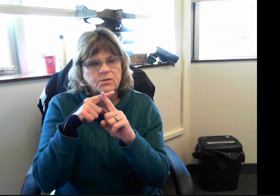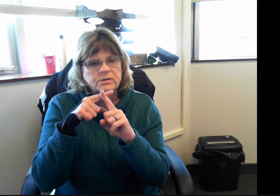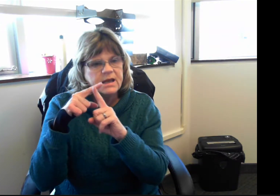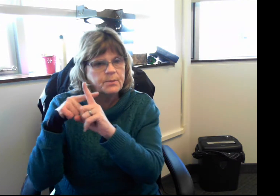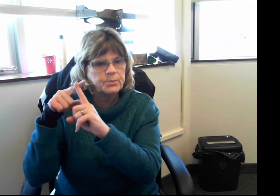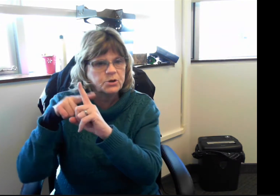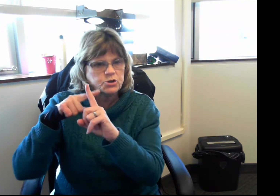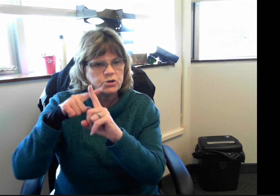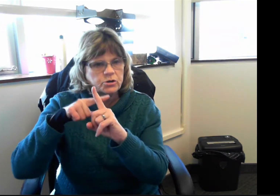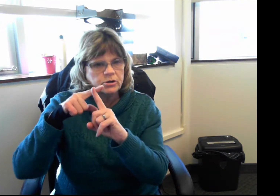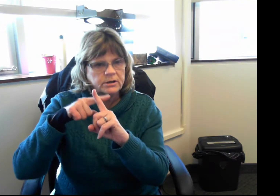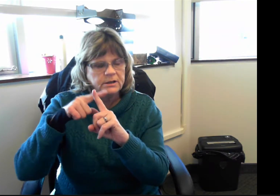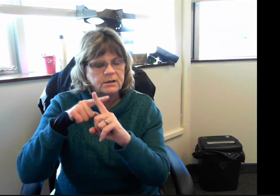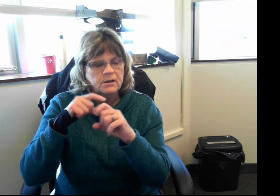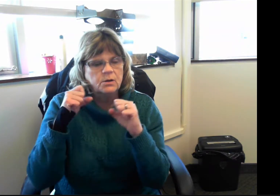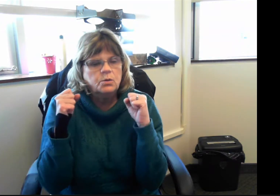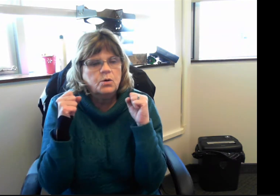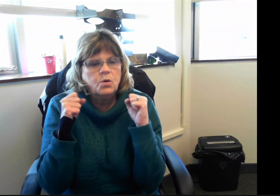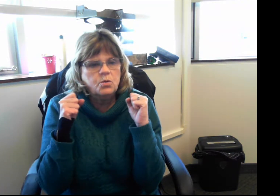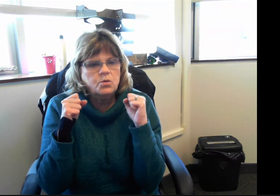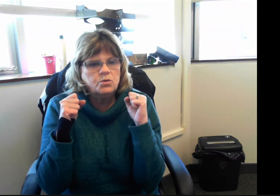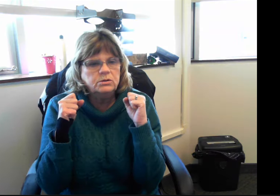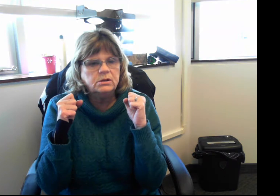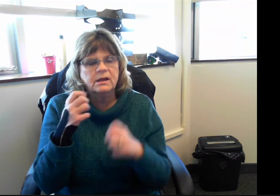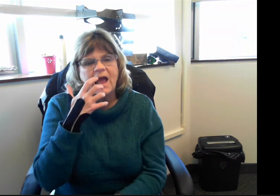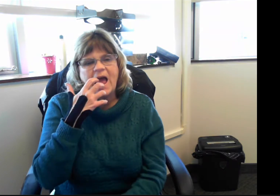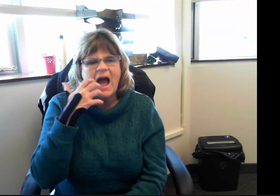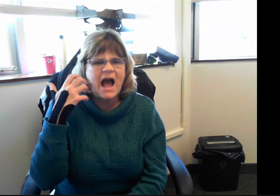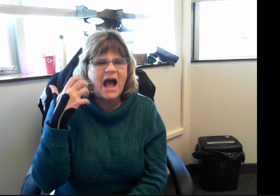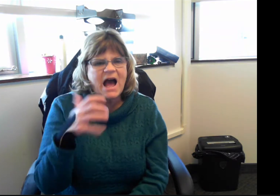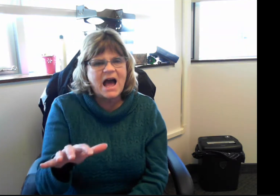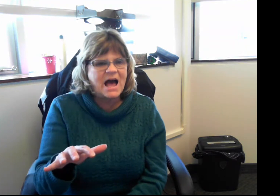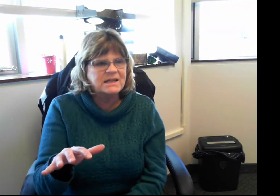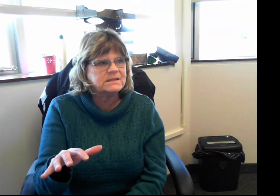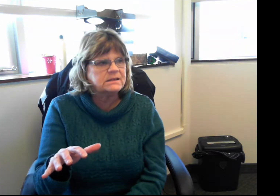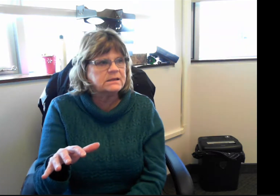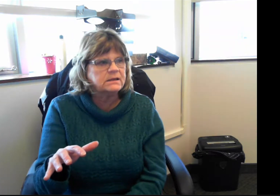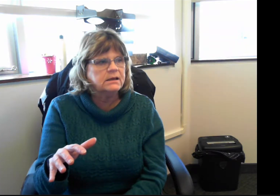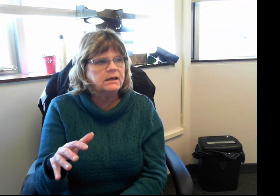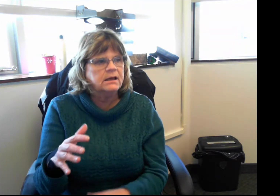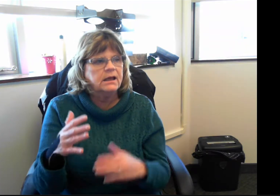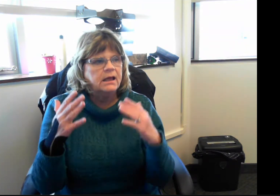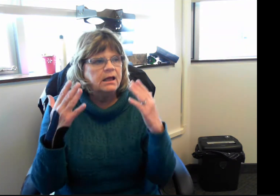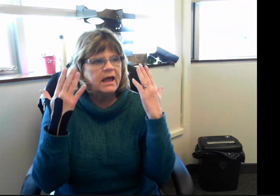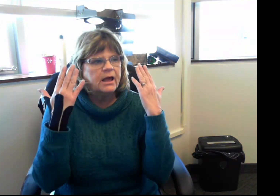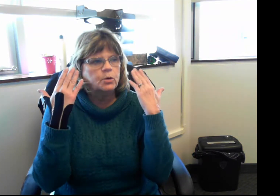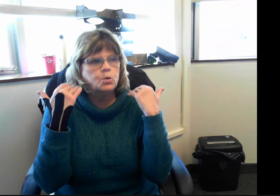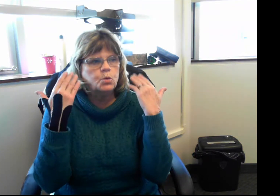So temperature, cold, hot, and